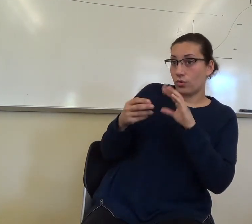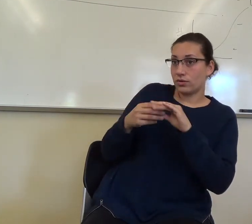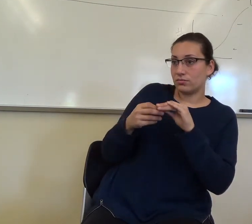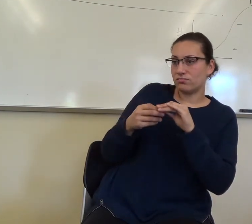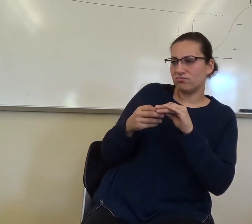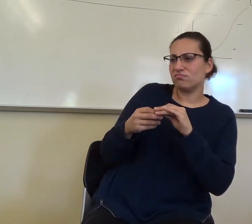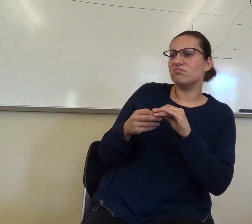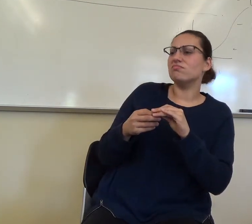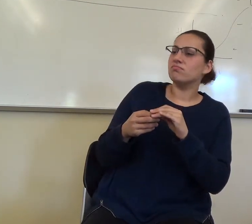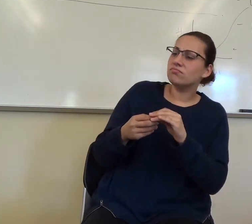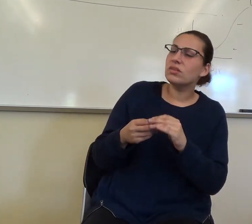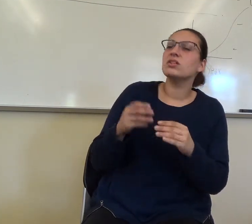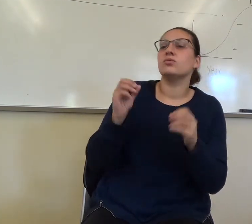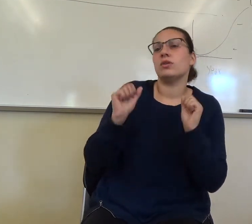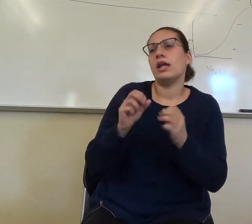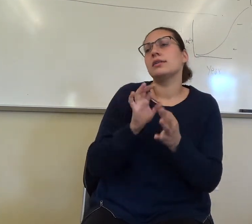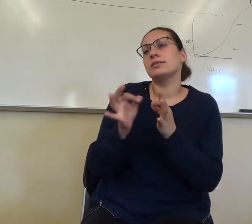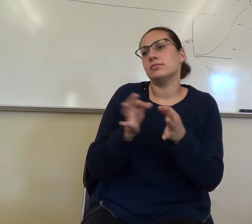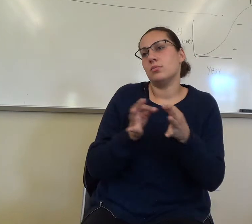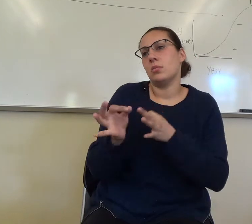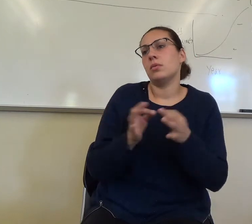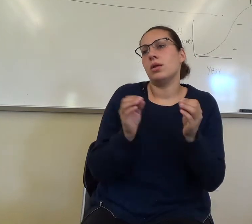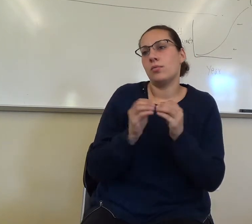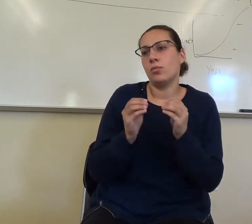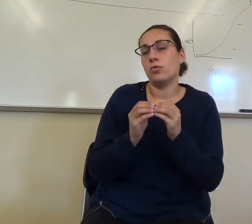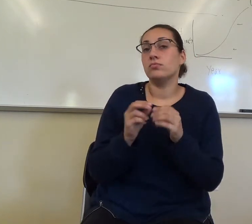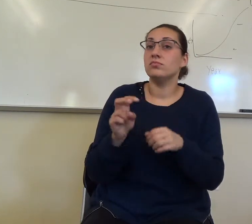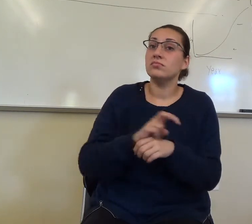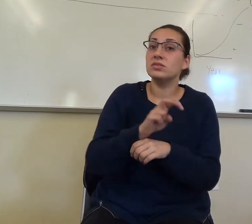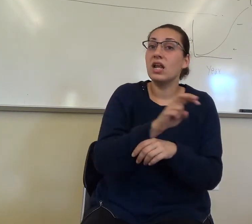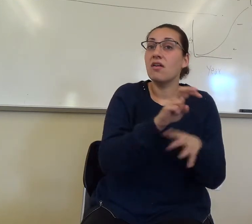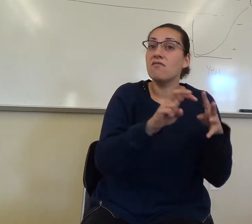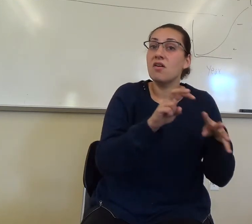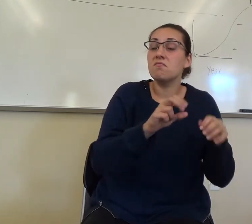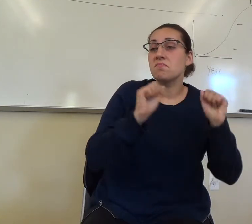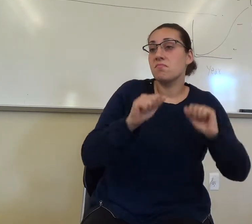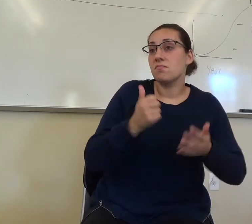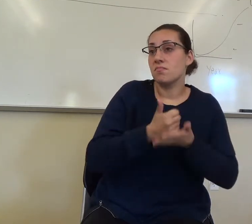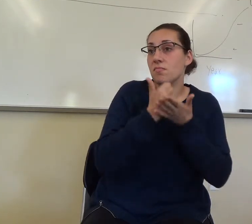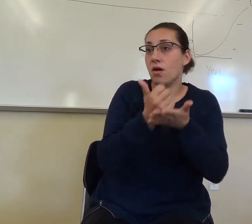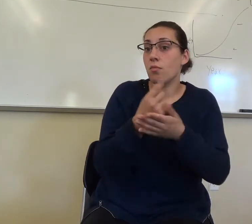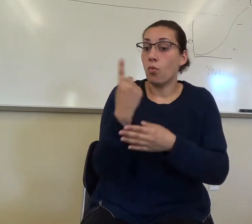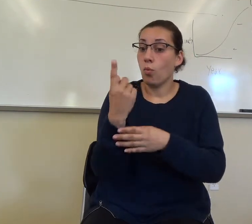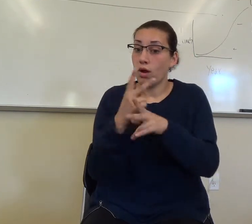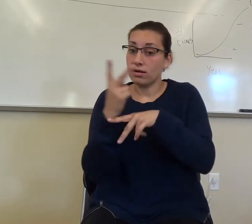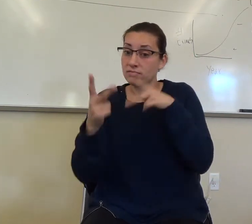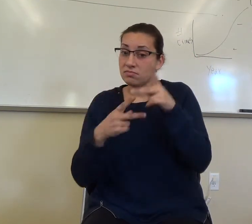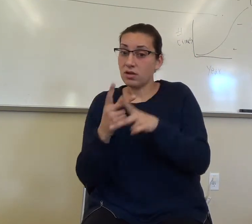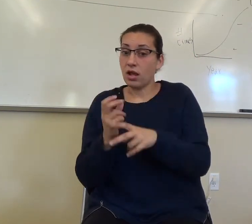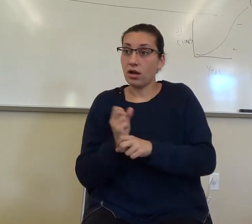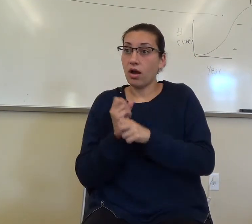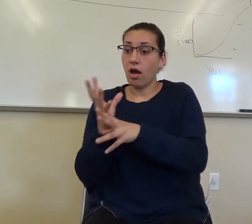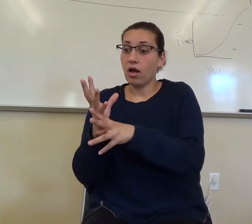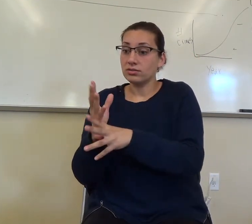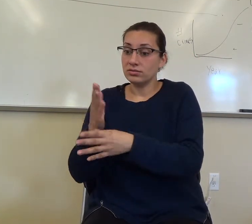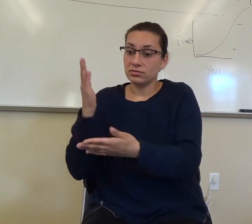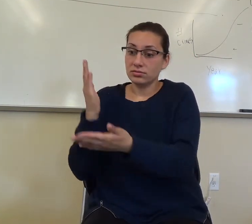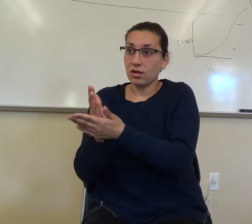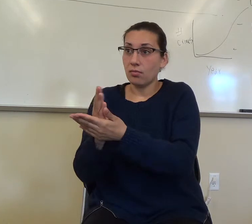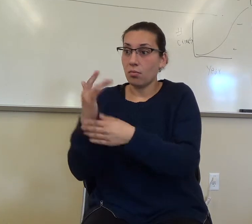bit farther. Snake venom can be helpful. One type can cause clotting, another type can dissolve clots,